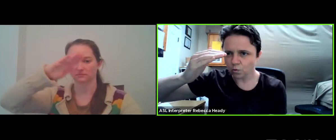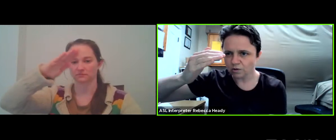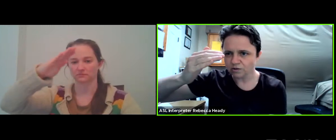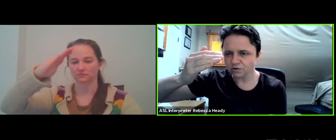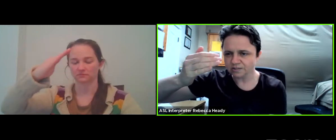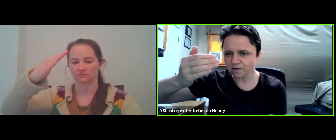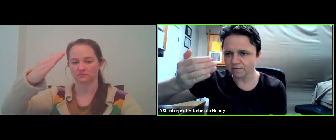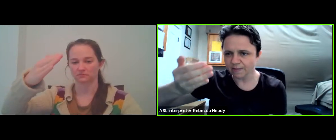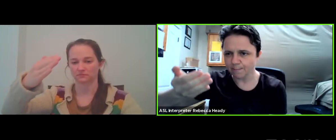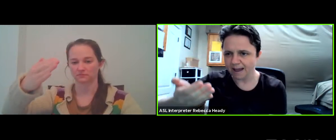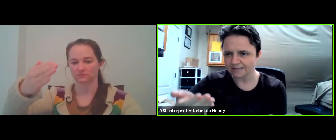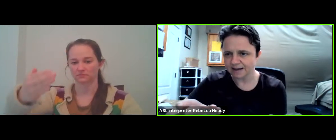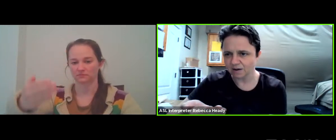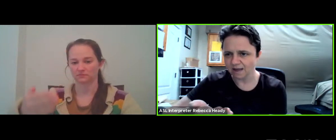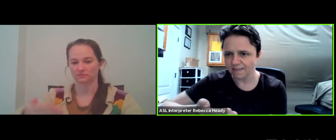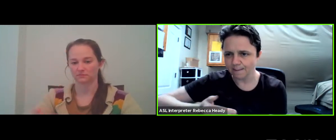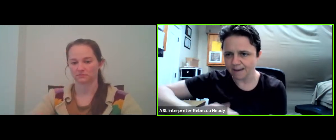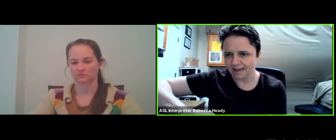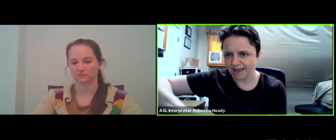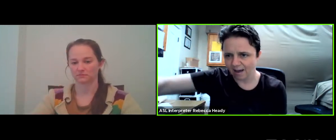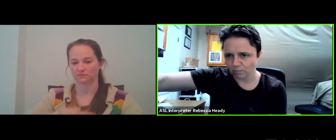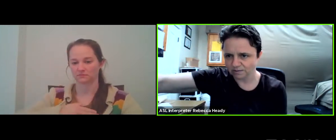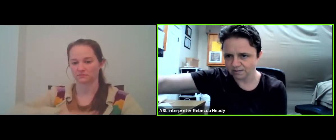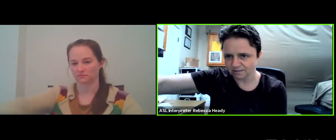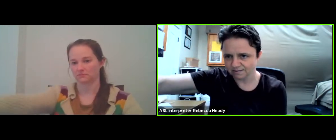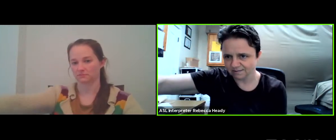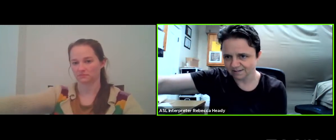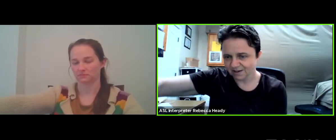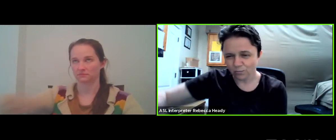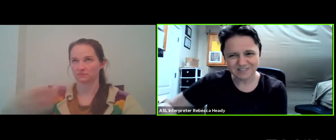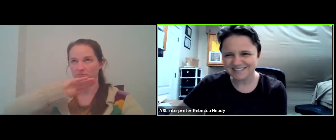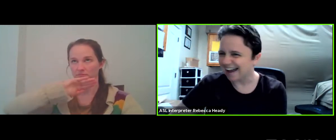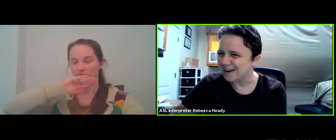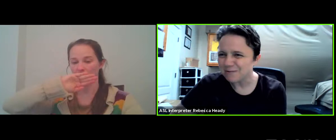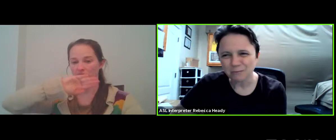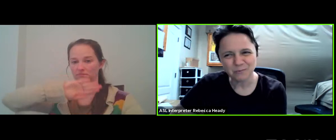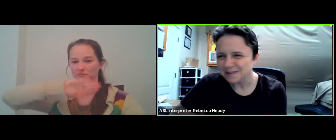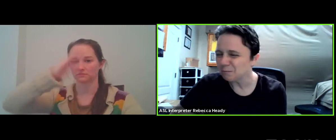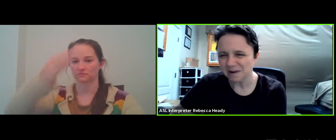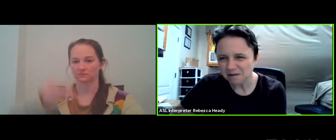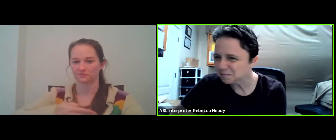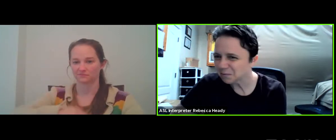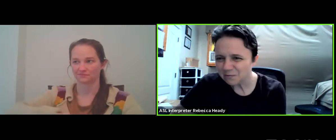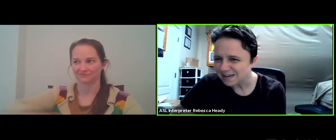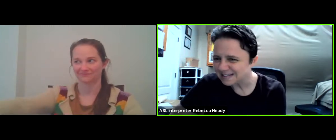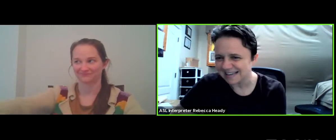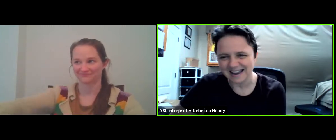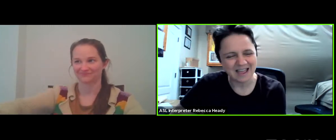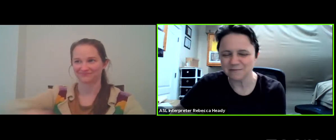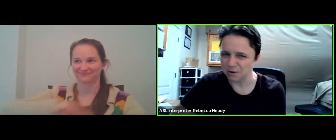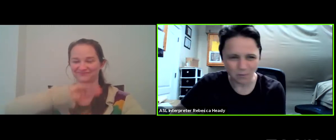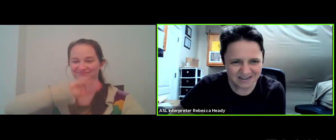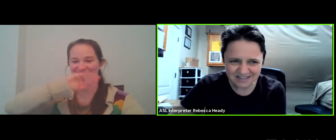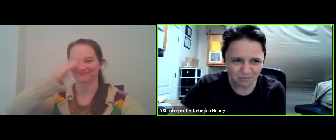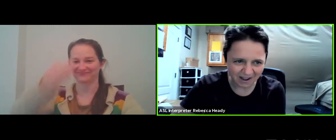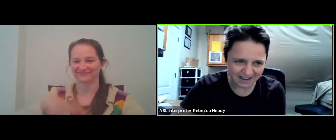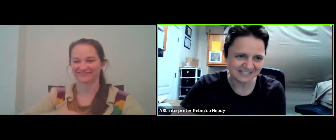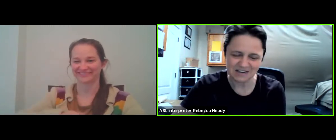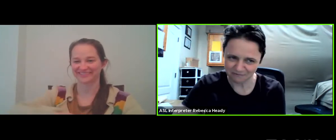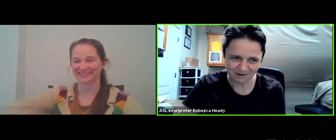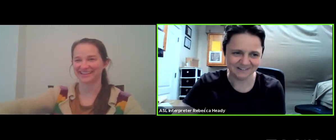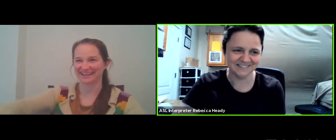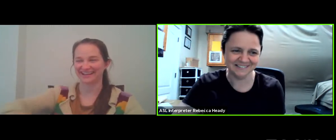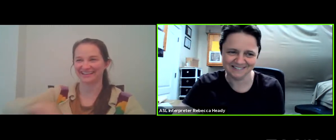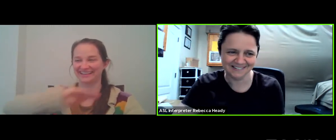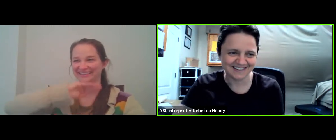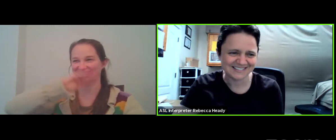curve towards yourself and then back down and then back out. It's kind of a really weird movement, and I have no idea why